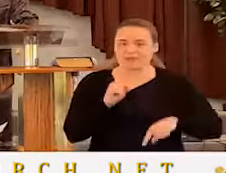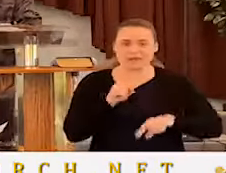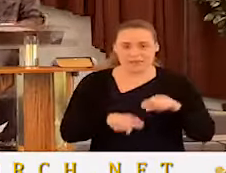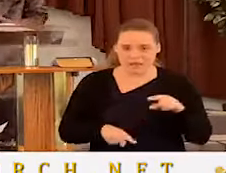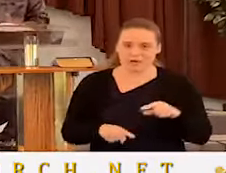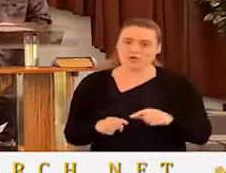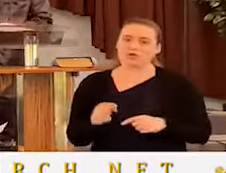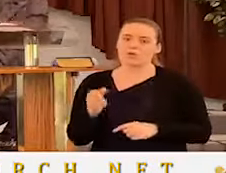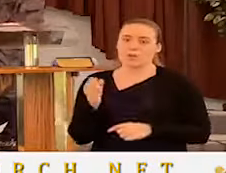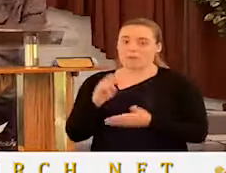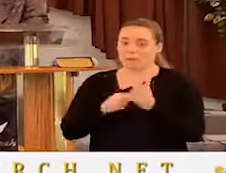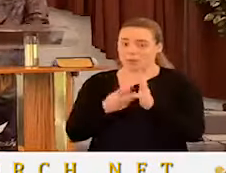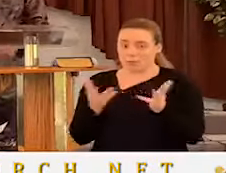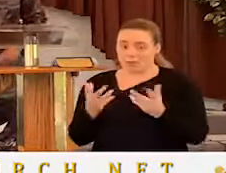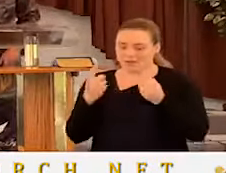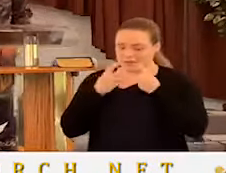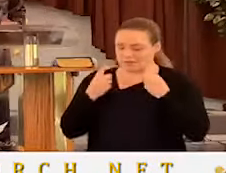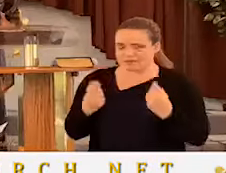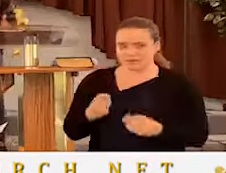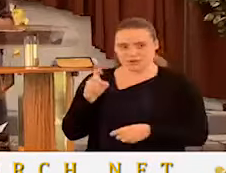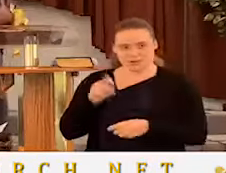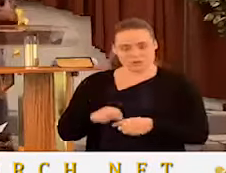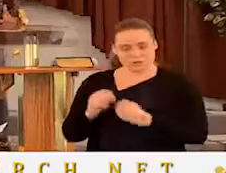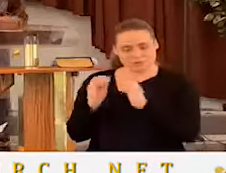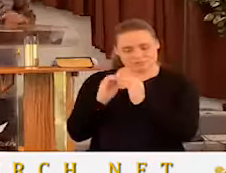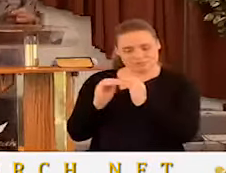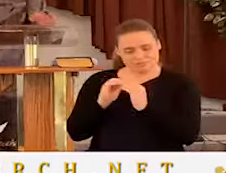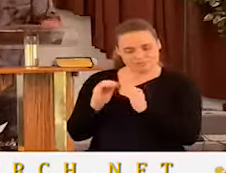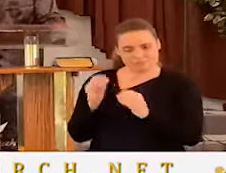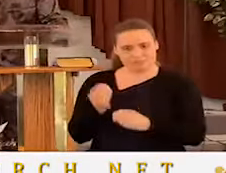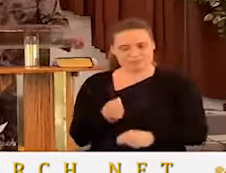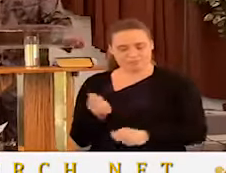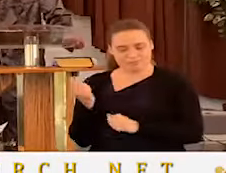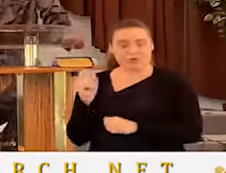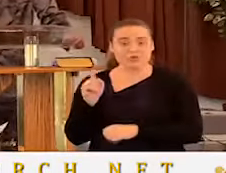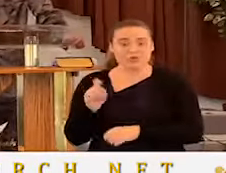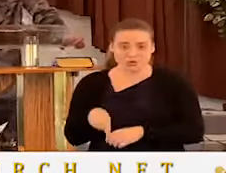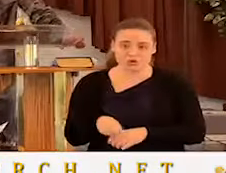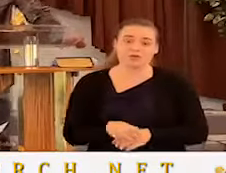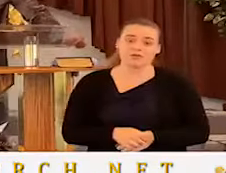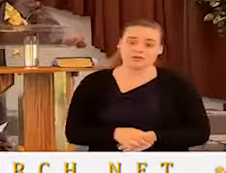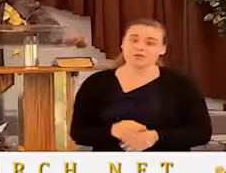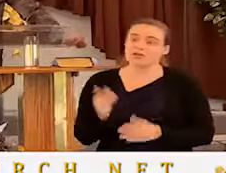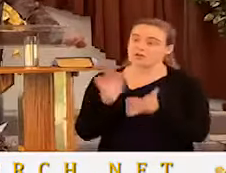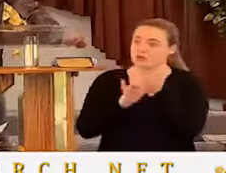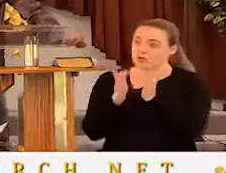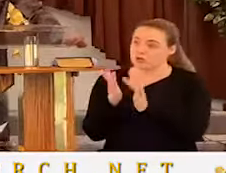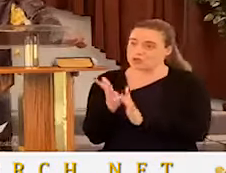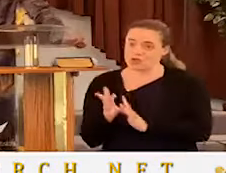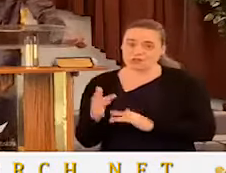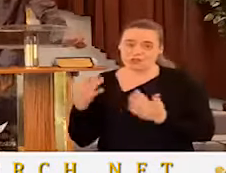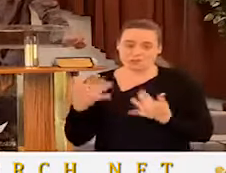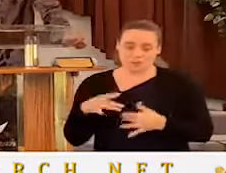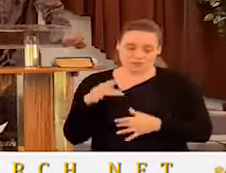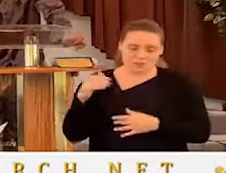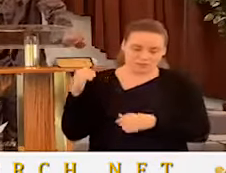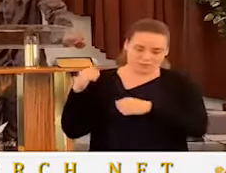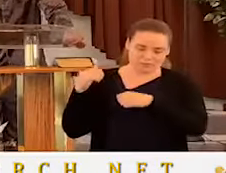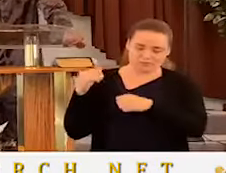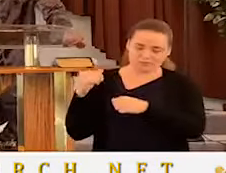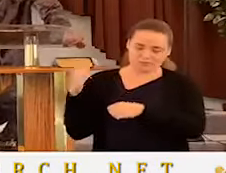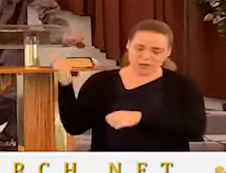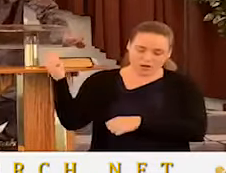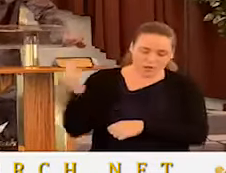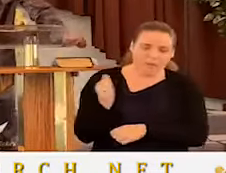the sin. The Father sent Jesus to break the relentless hold on sin and death over